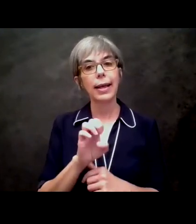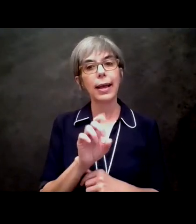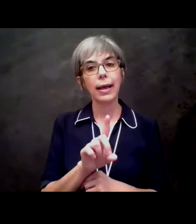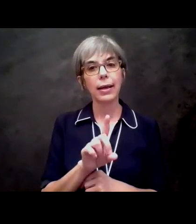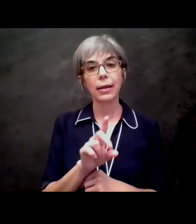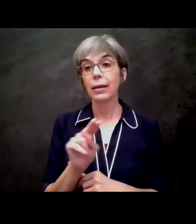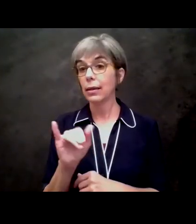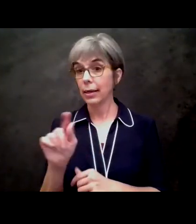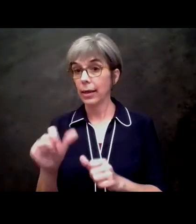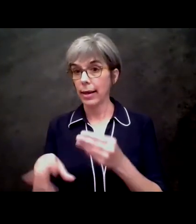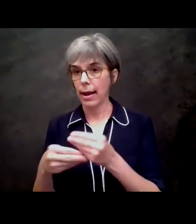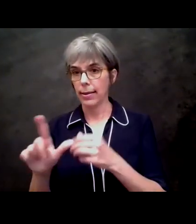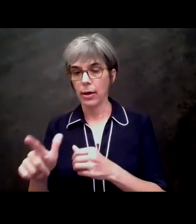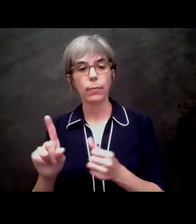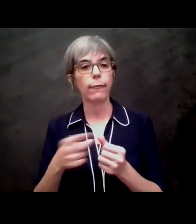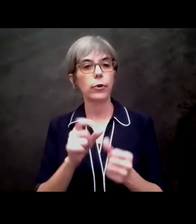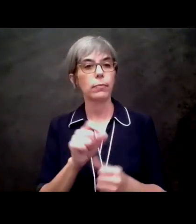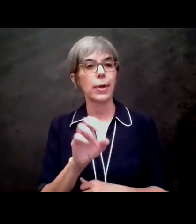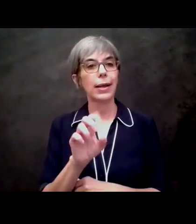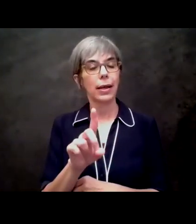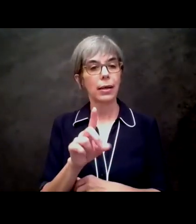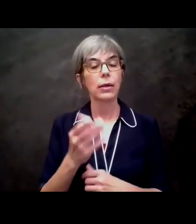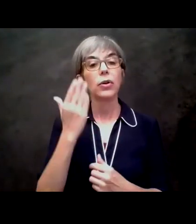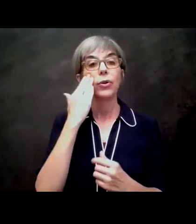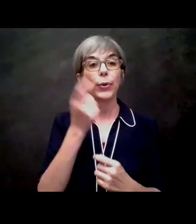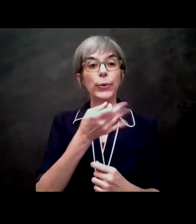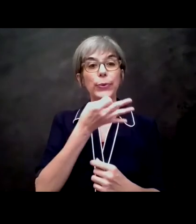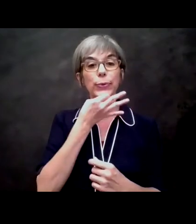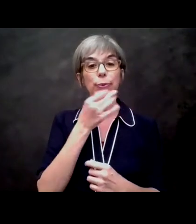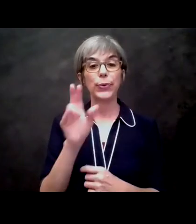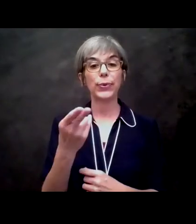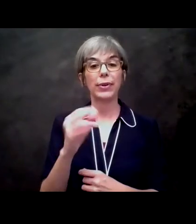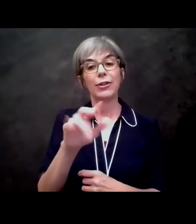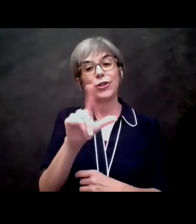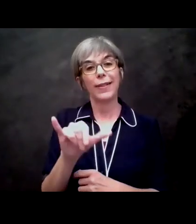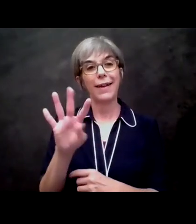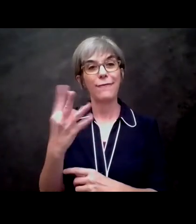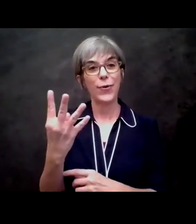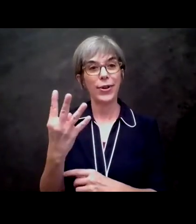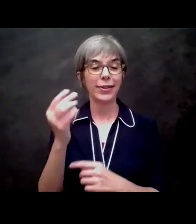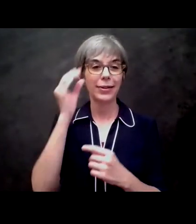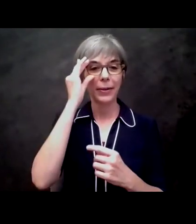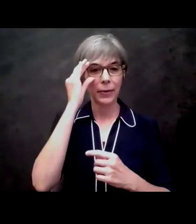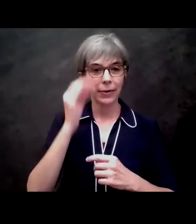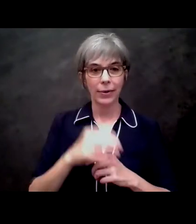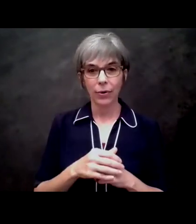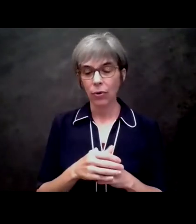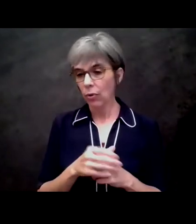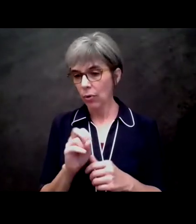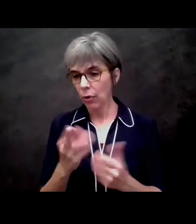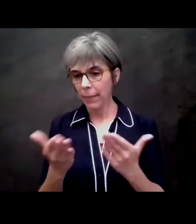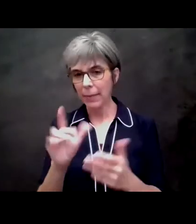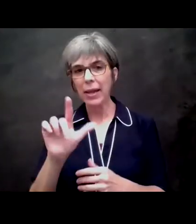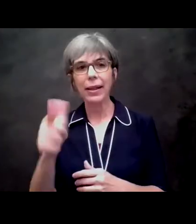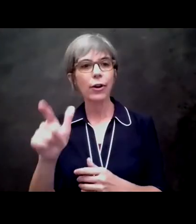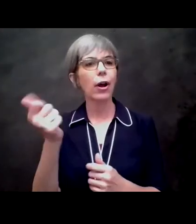Nita, if you have anything to add, please do. We know the holidays are approaching. I'm assuming these are the ones that come at the end of the year based on the question. What are some of the things